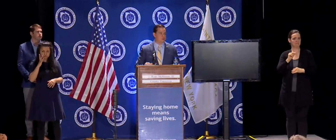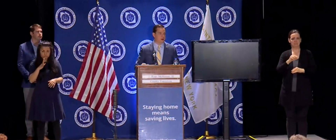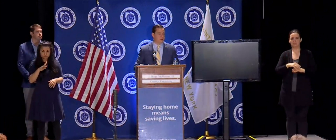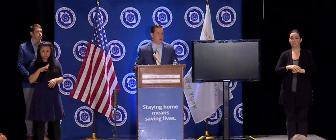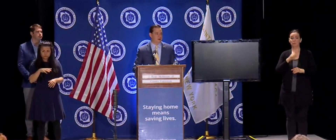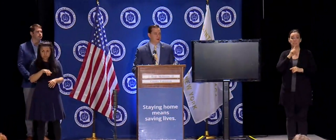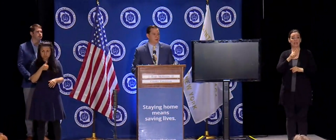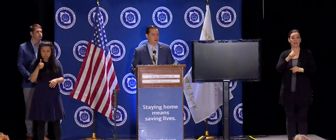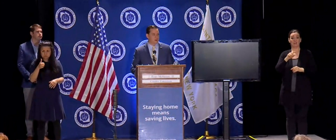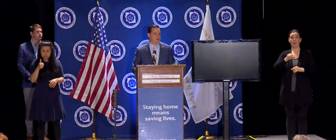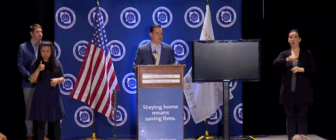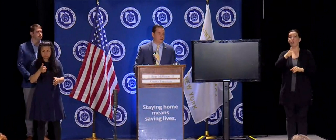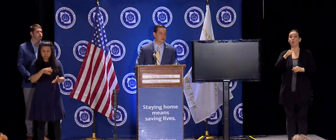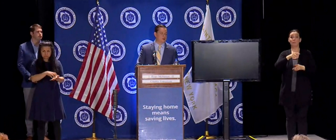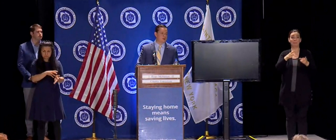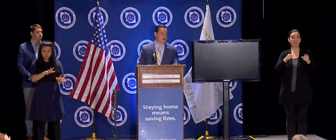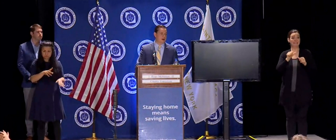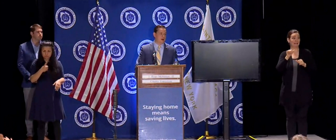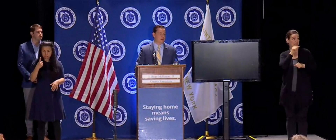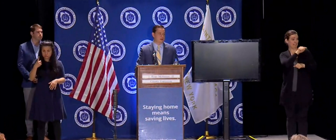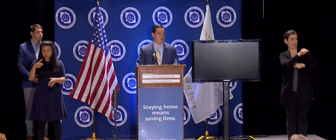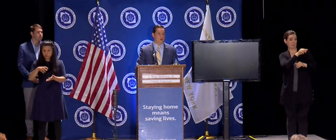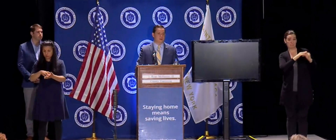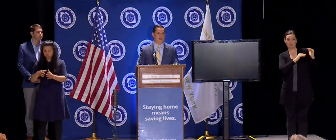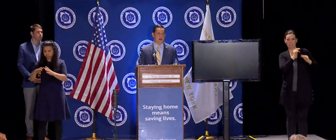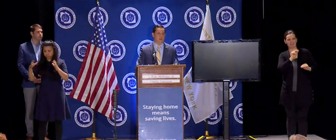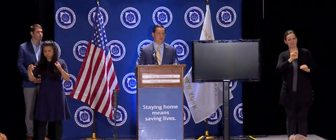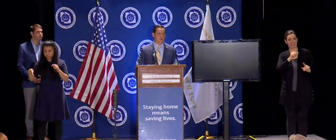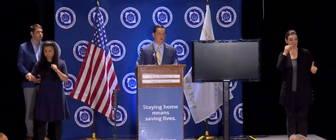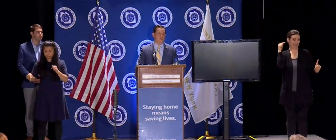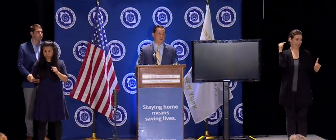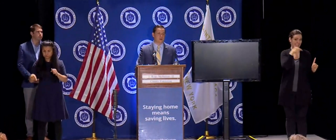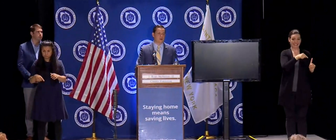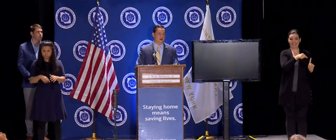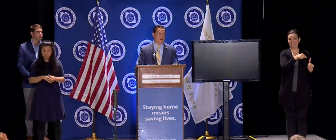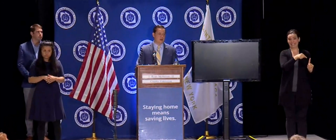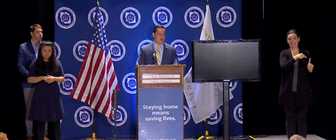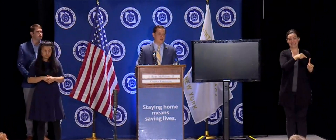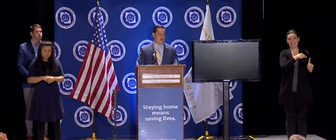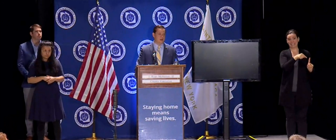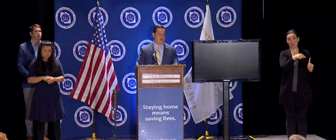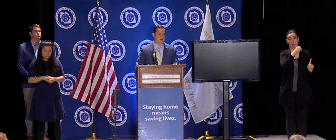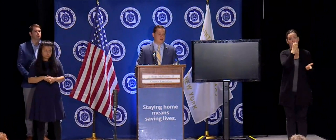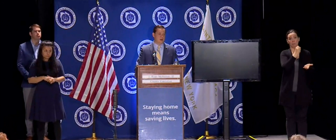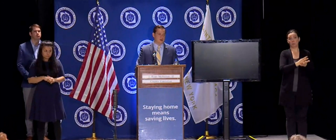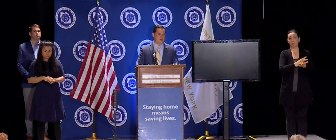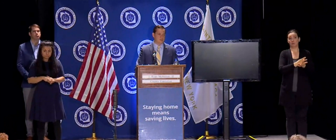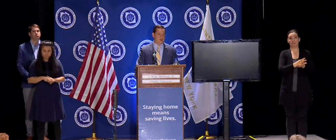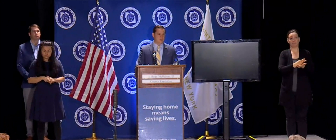site, Terry. This is, I think, one got approved in